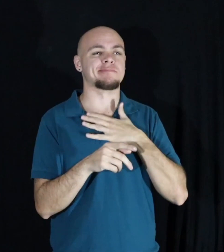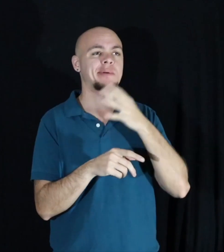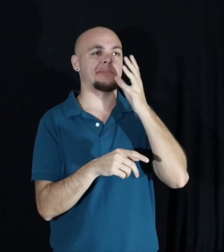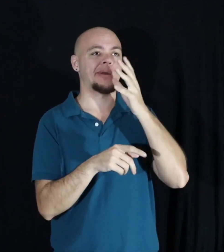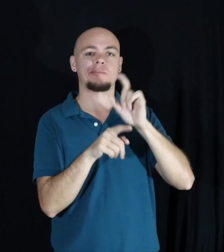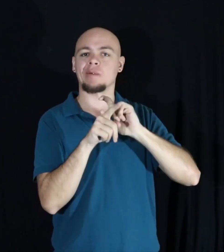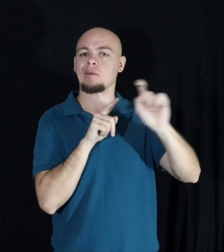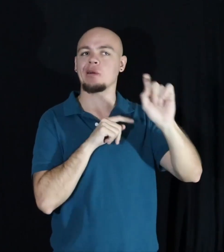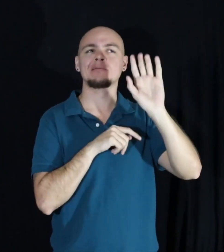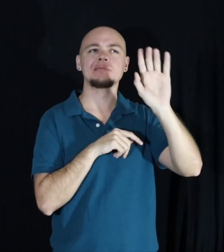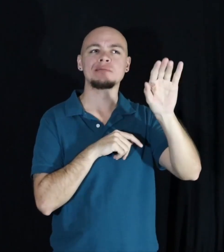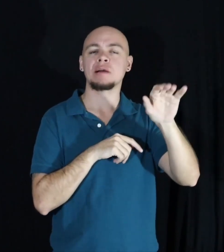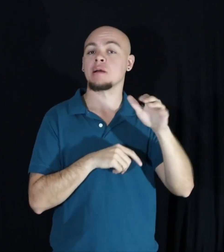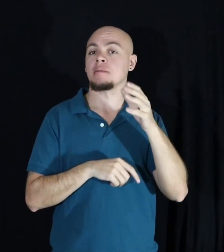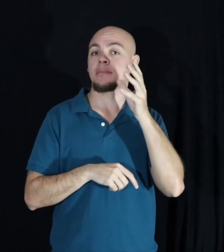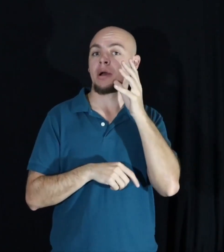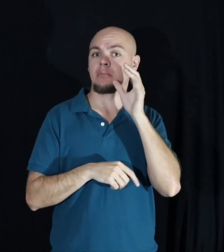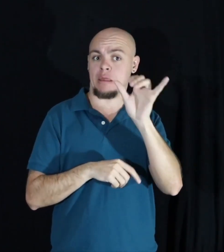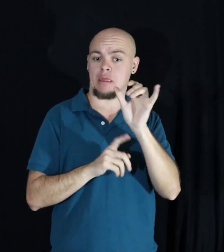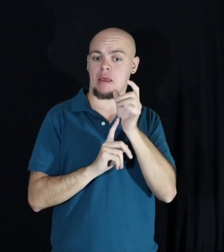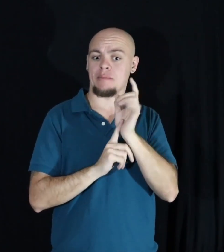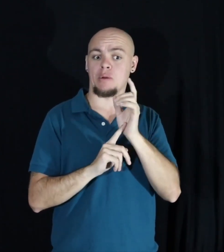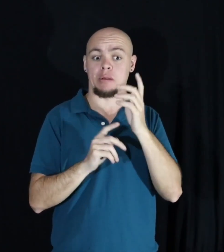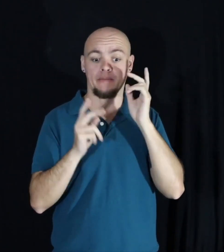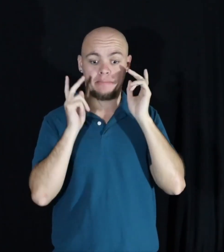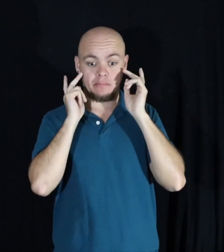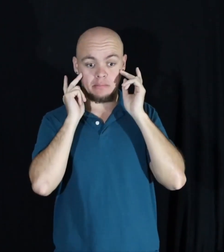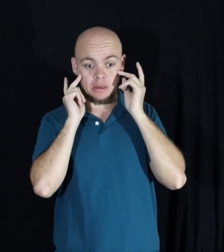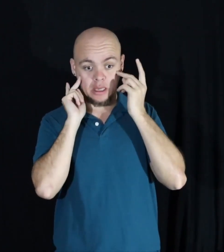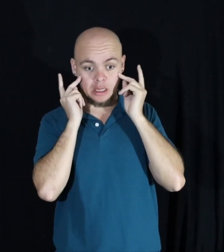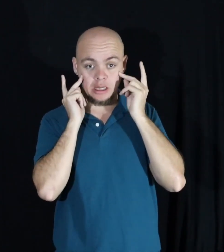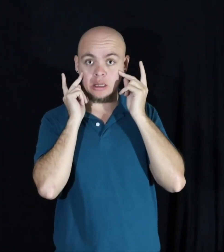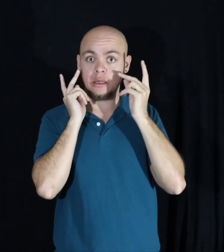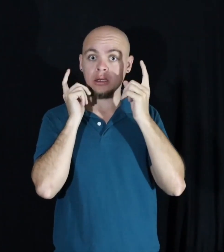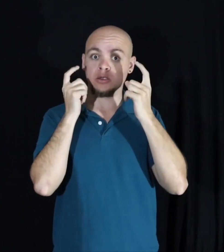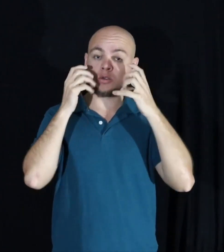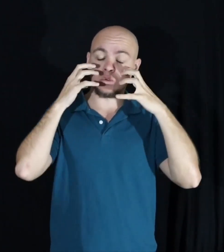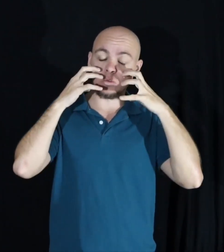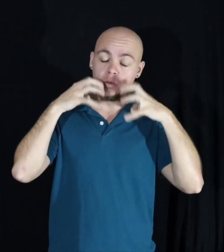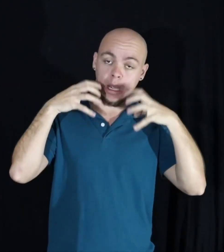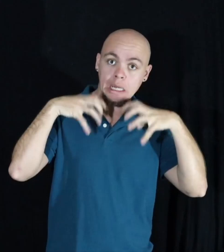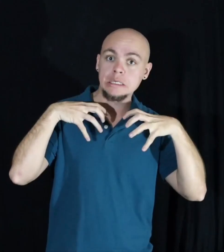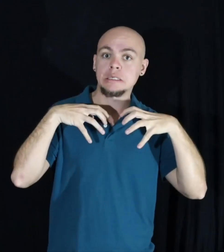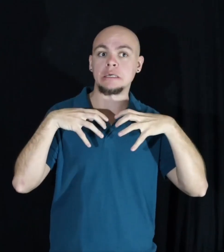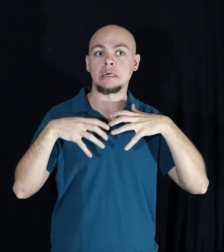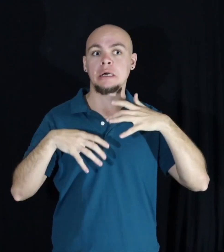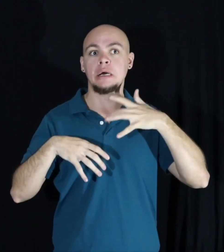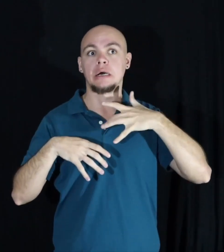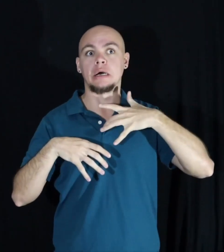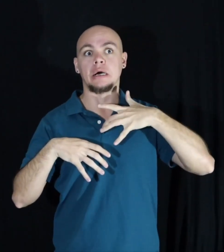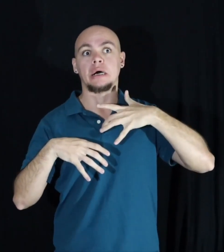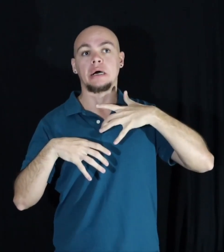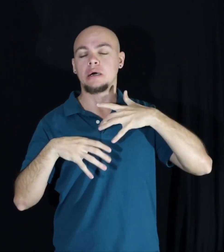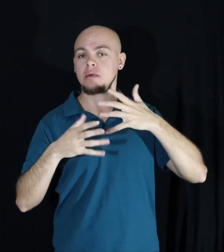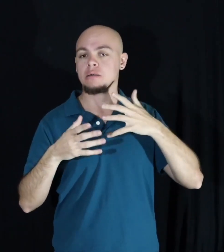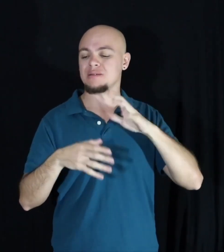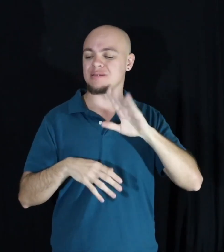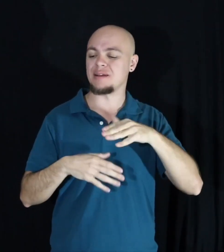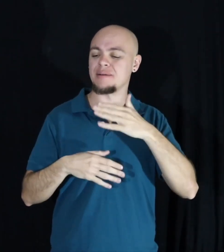you know what my mom said to me in that moment of panic, of crying, of breathlessness? She said,